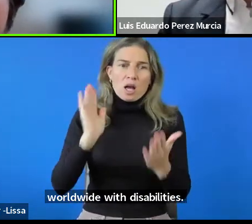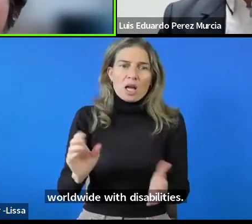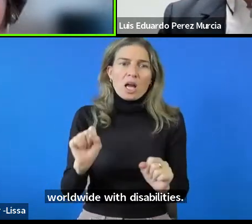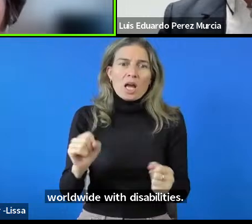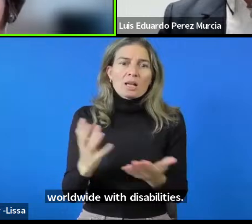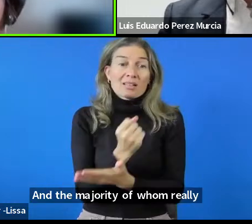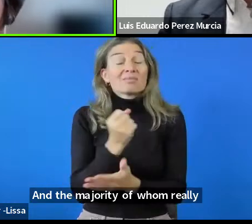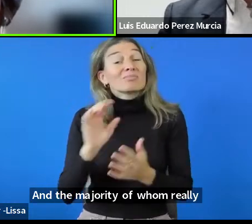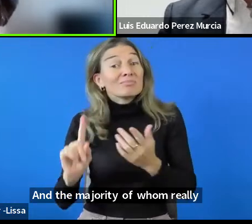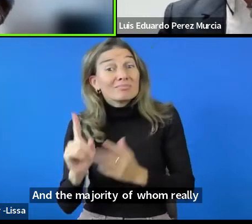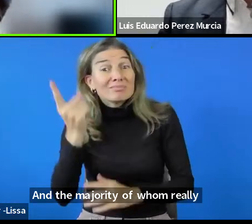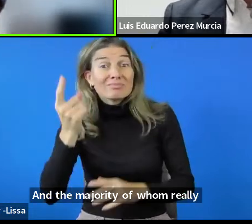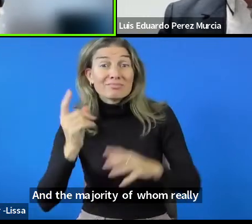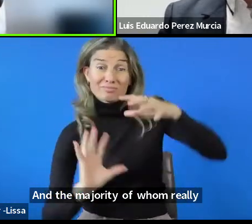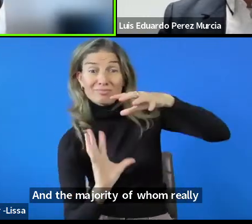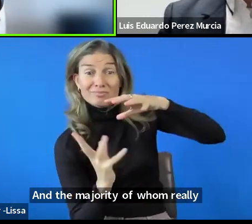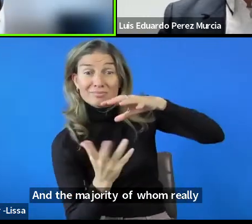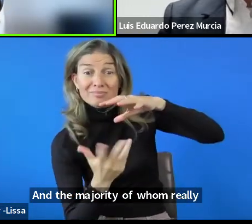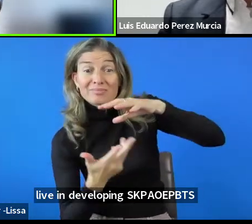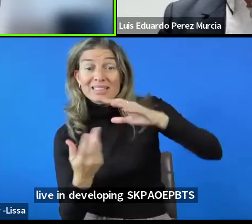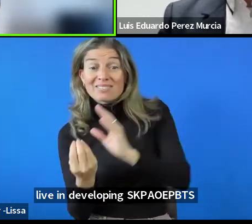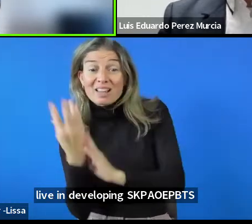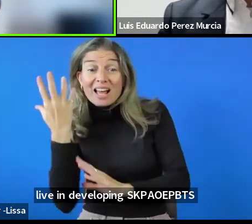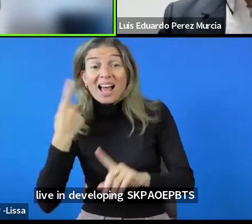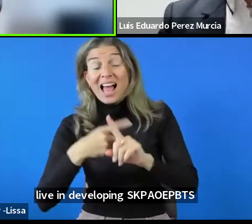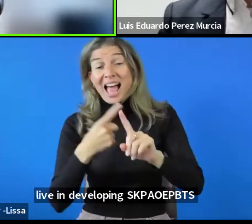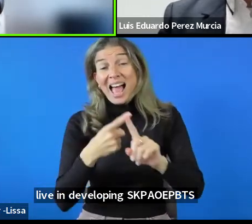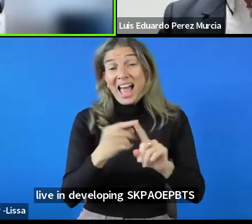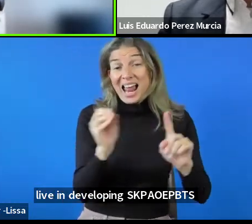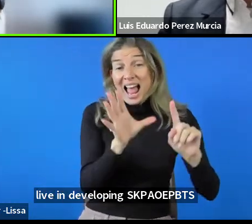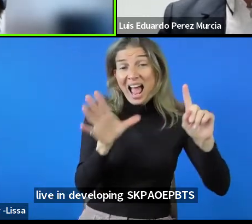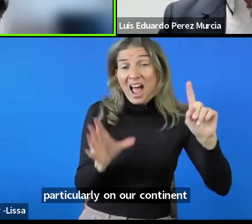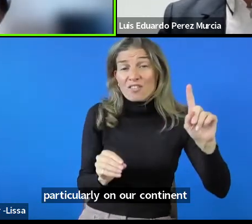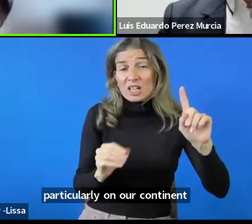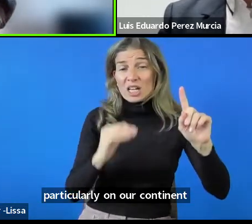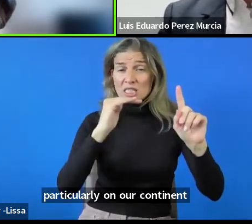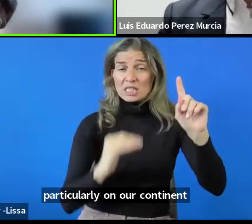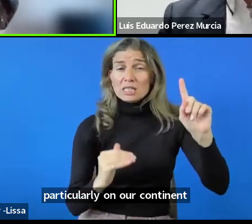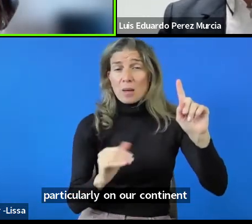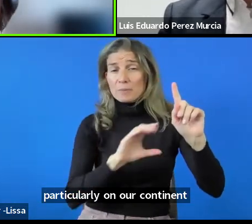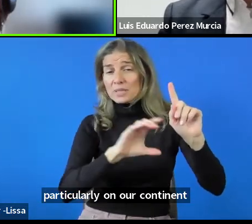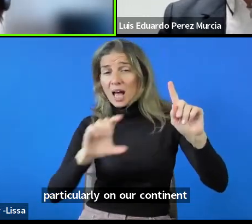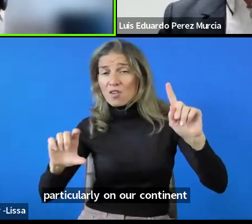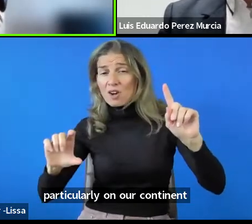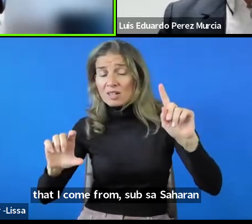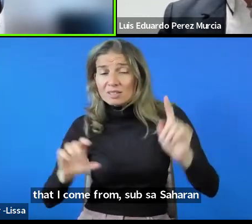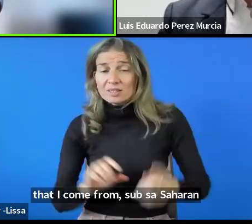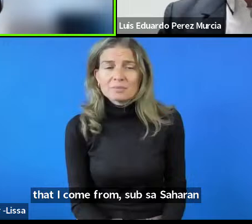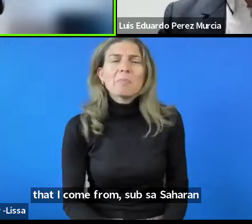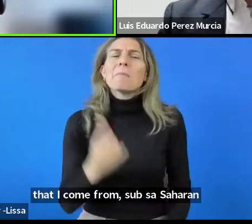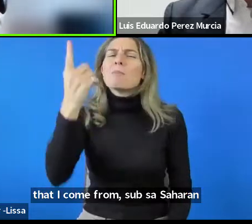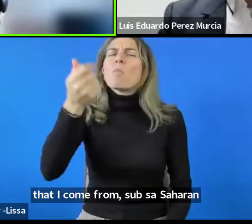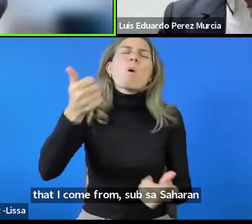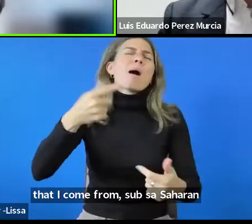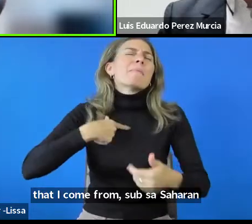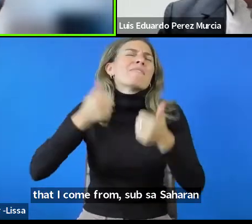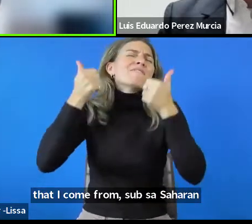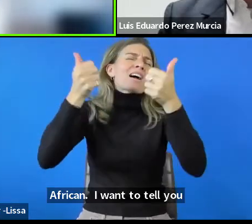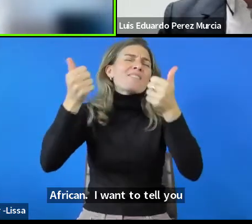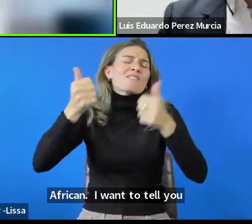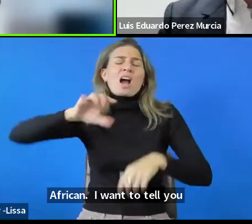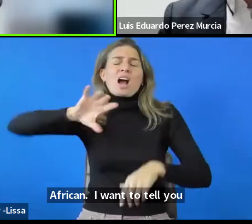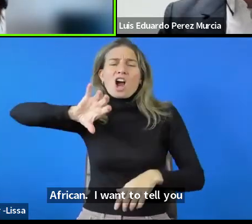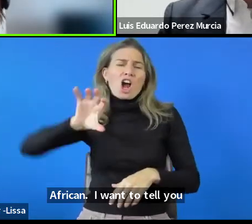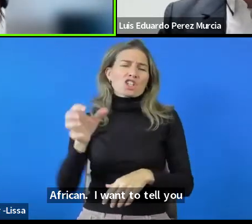particularly on our continent that I come from, Sub-Saharan Africa. So I want to tell you about one of my favorite countries in the world, the